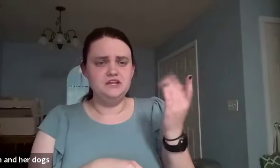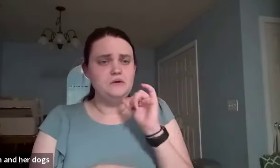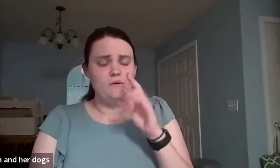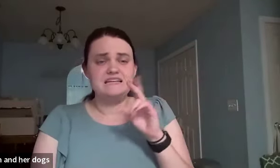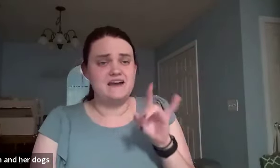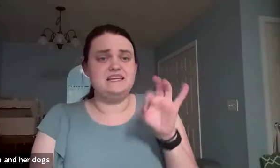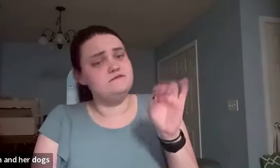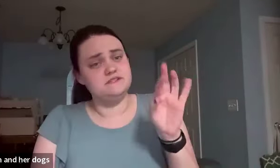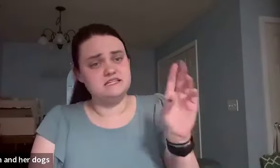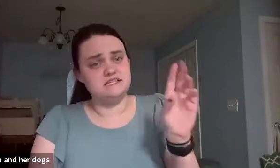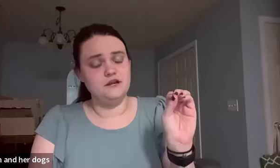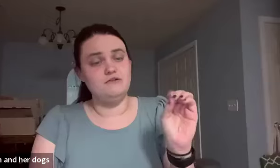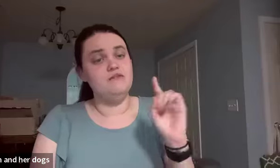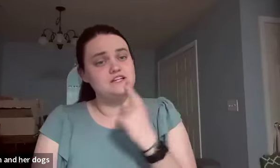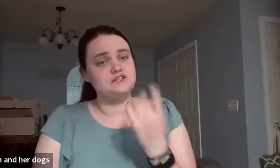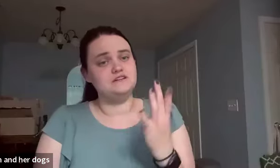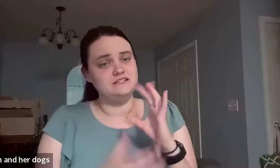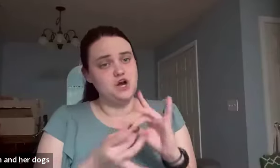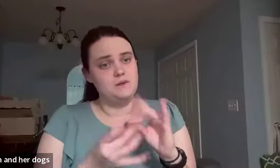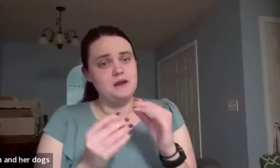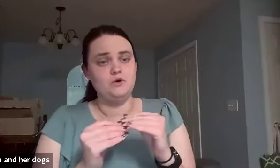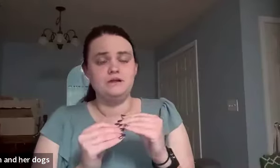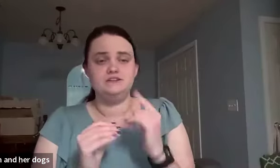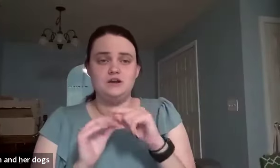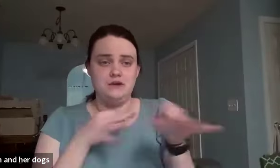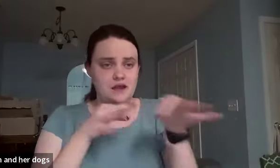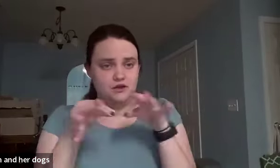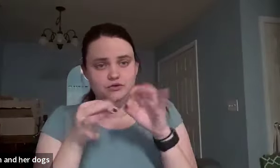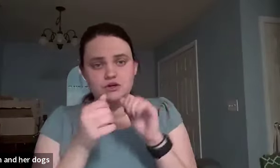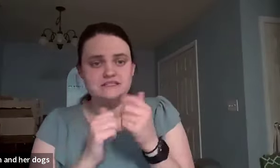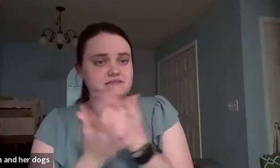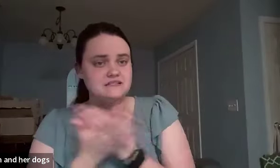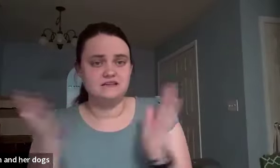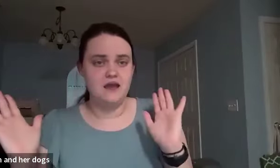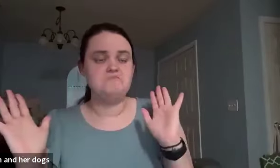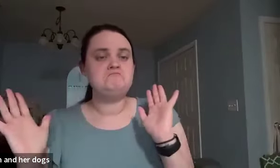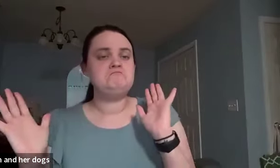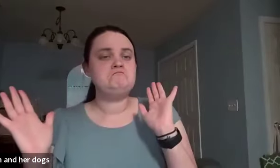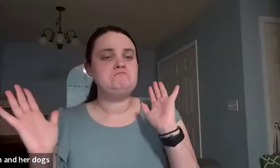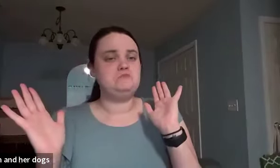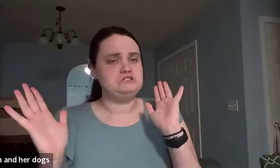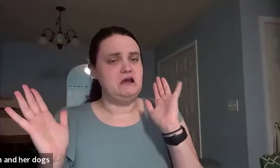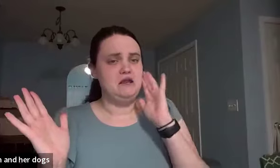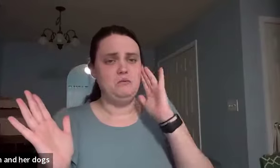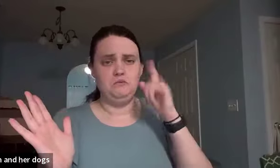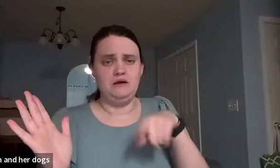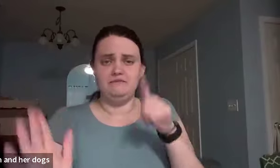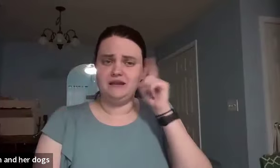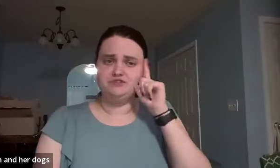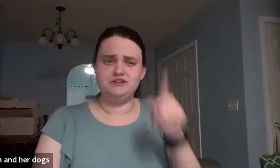You don't always have to emphasize Alfredo unless you're gonna like talk about it more, like talking about how you cooked it, things like that. Which I know I'm sure you